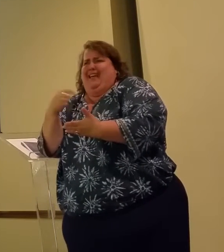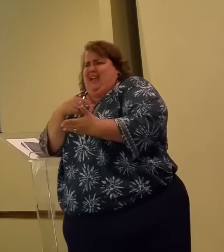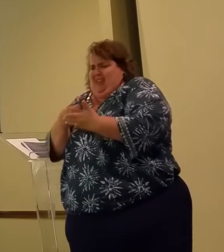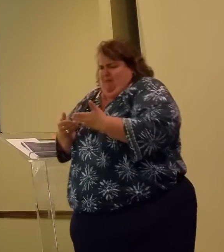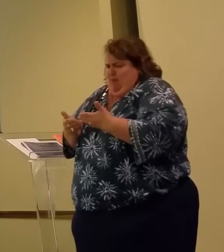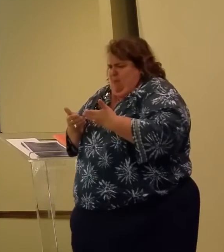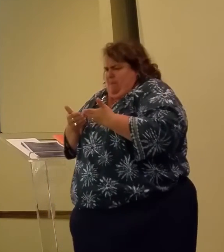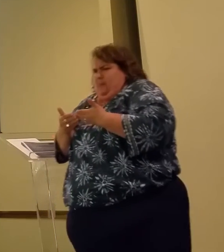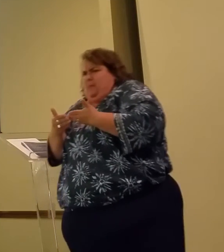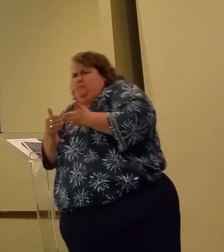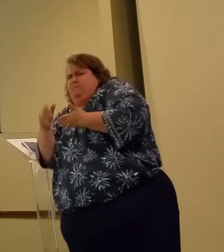put something.